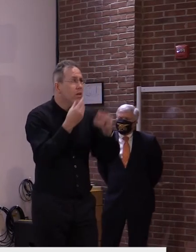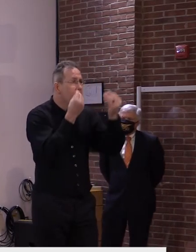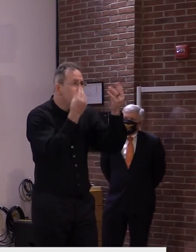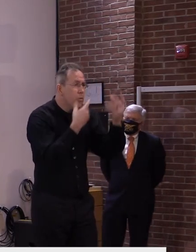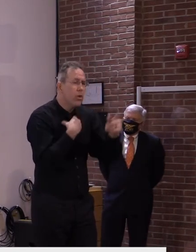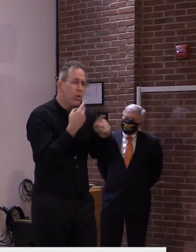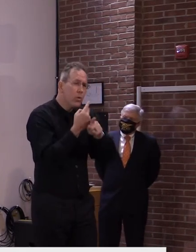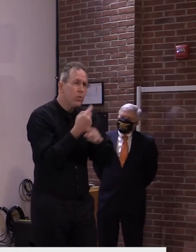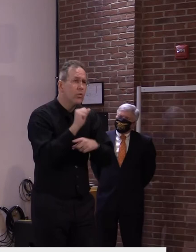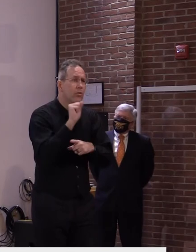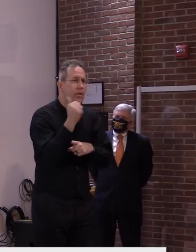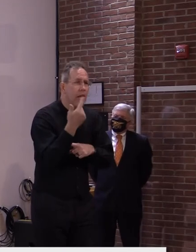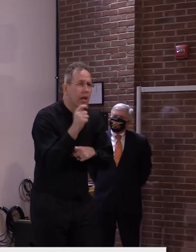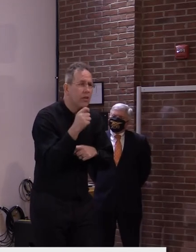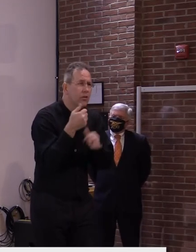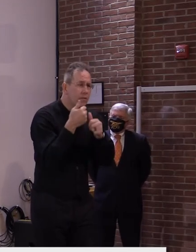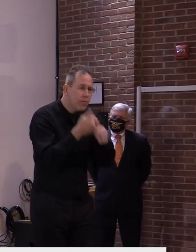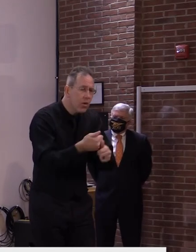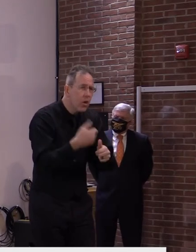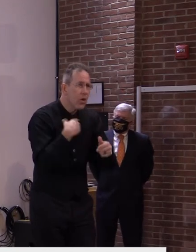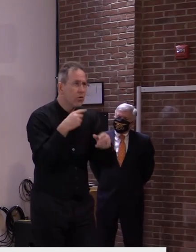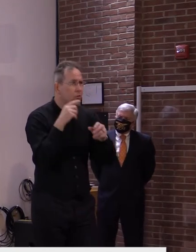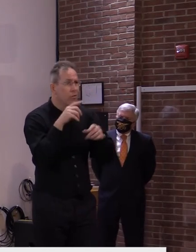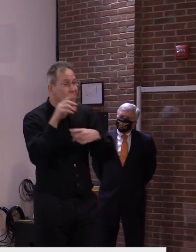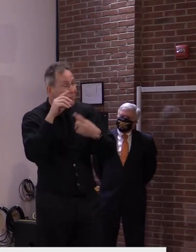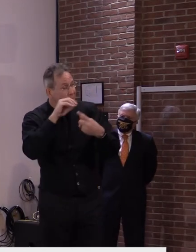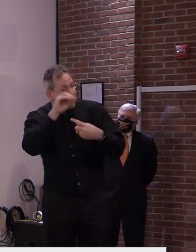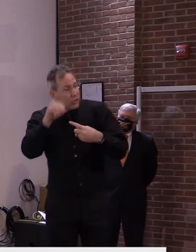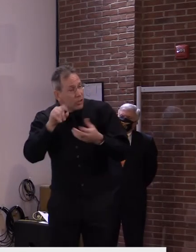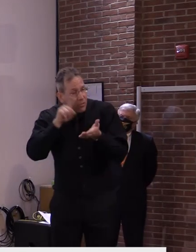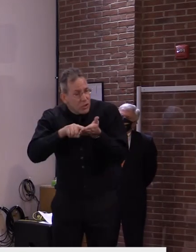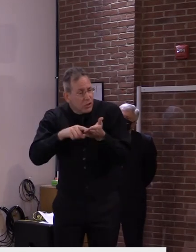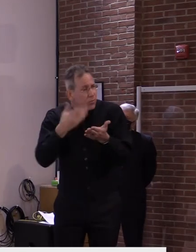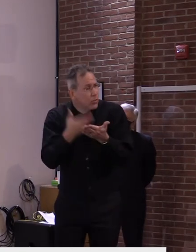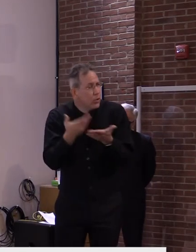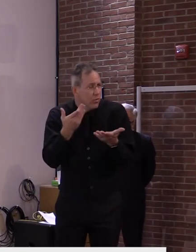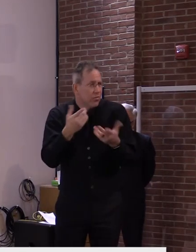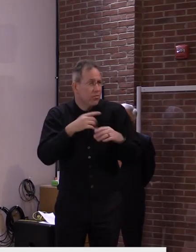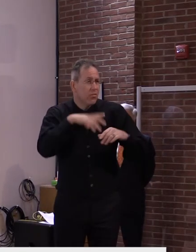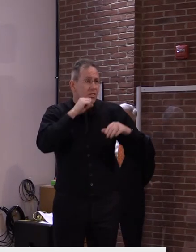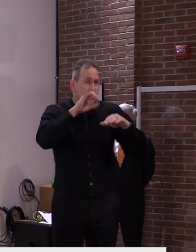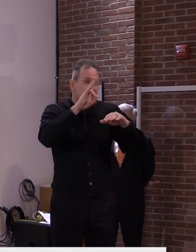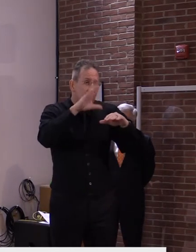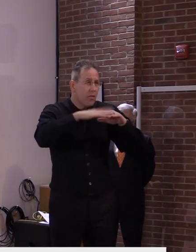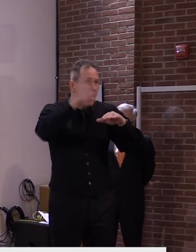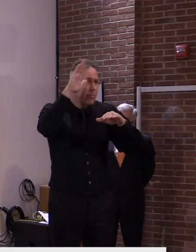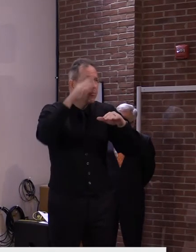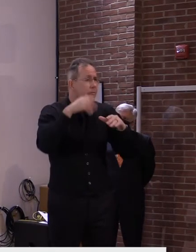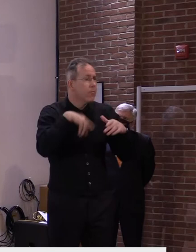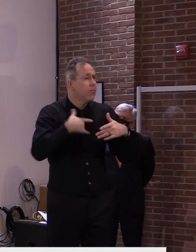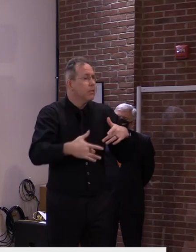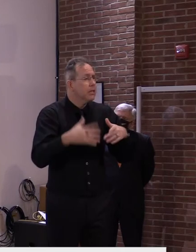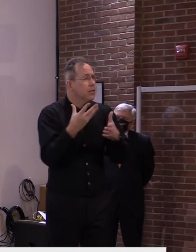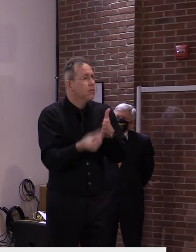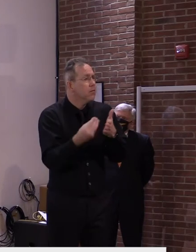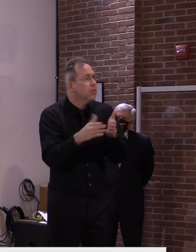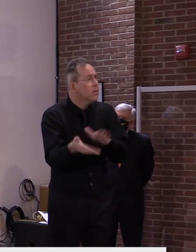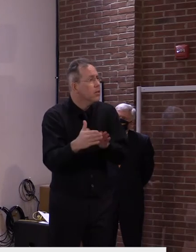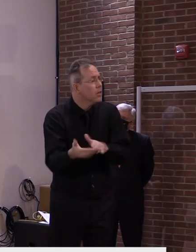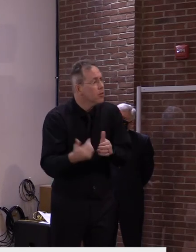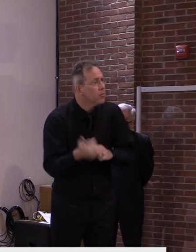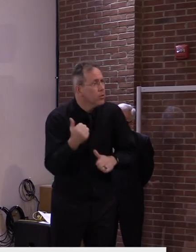Vermont and the case fatality rates in each of those age bands to have made this decision. Because it really